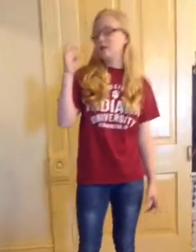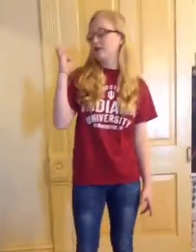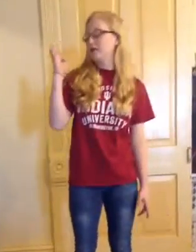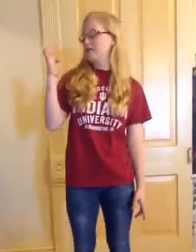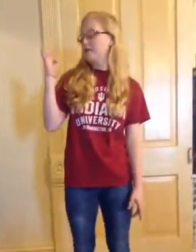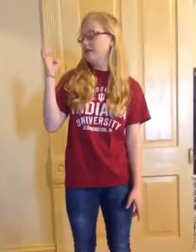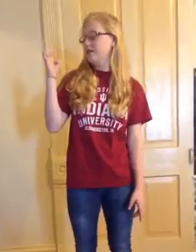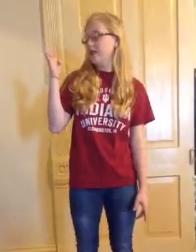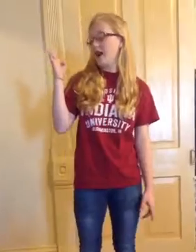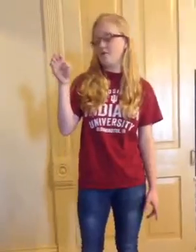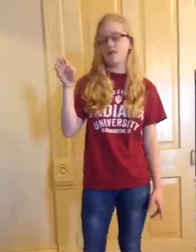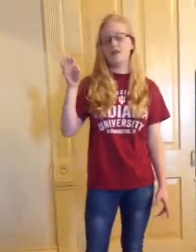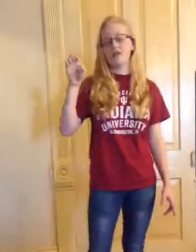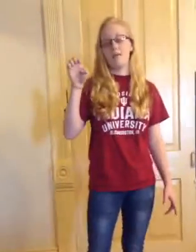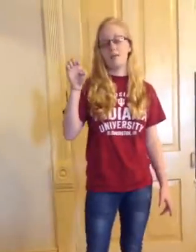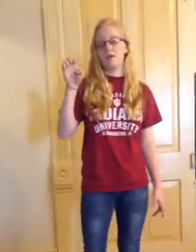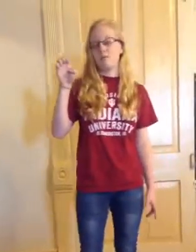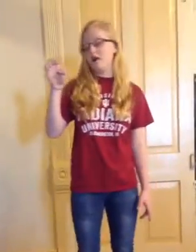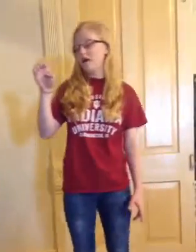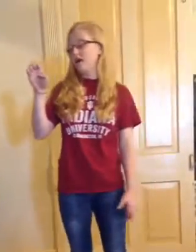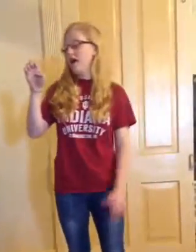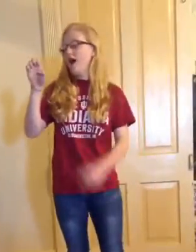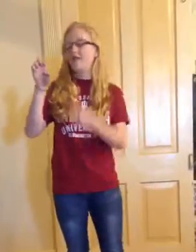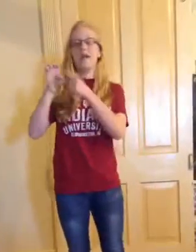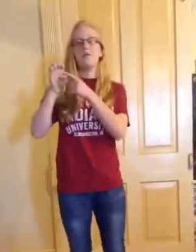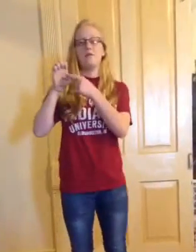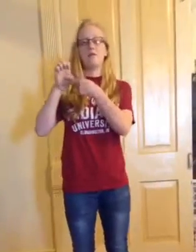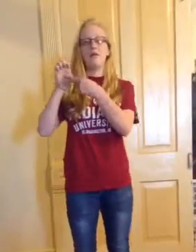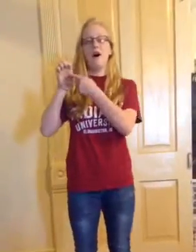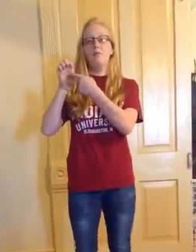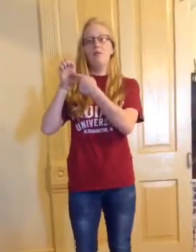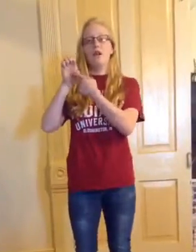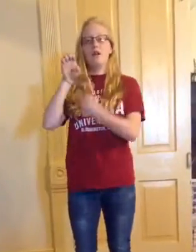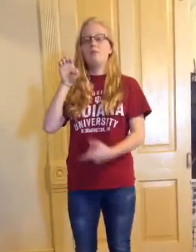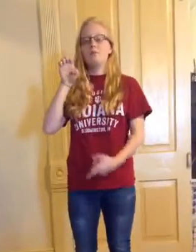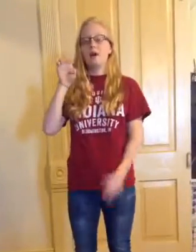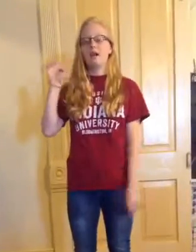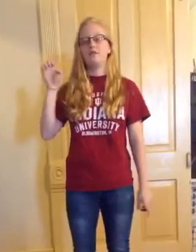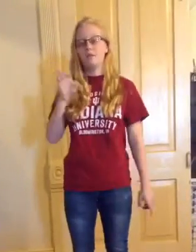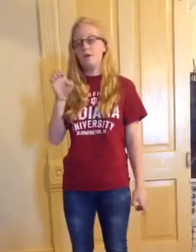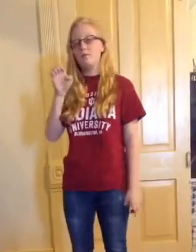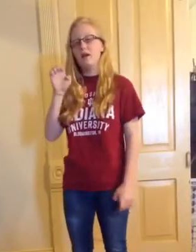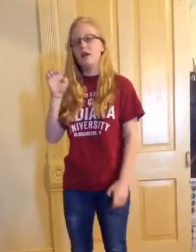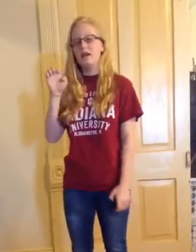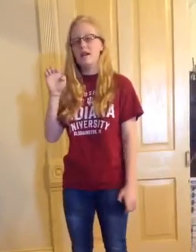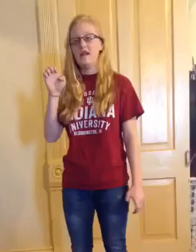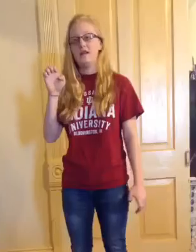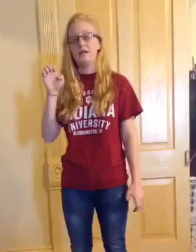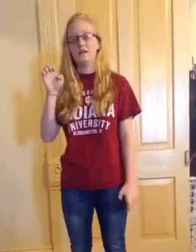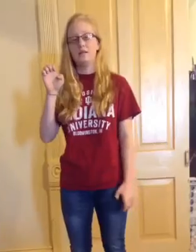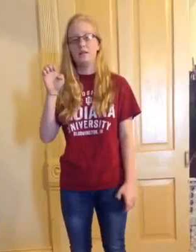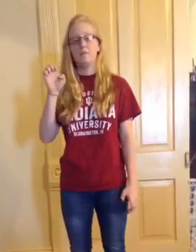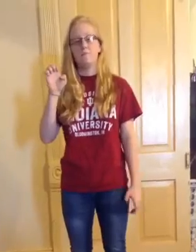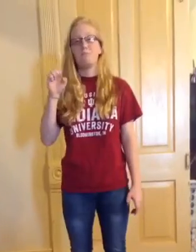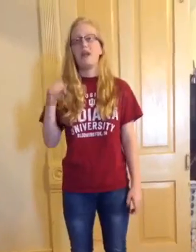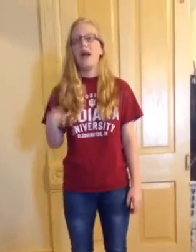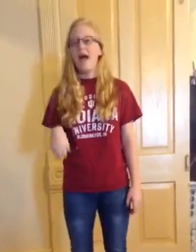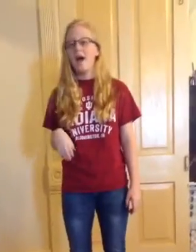they're not having a good time at this party. And same with your thumb, and it comes back to form an E.